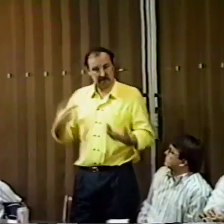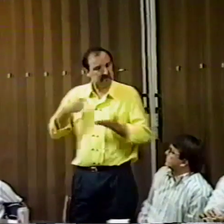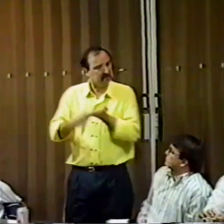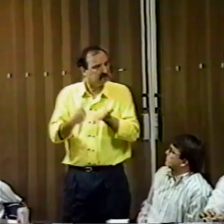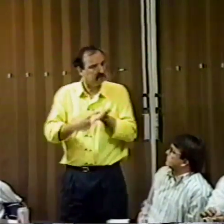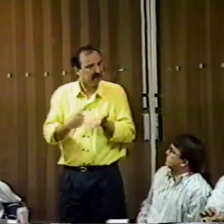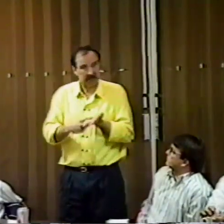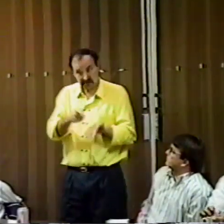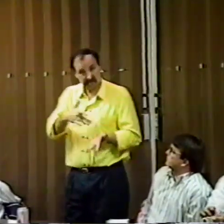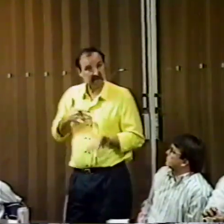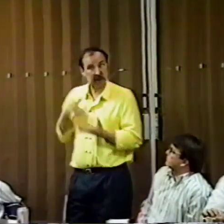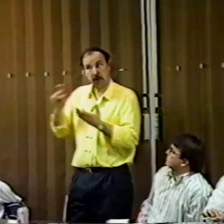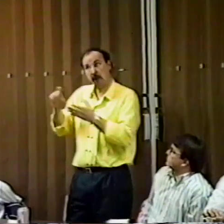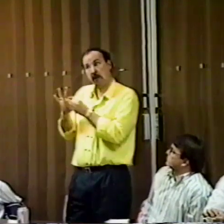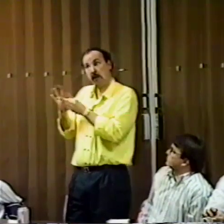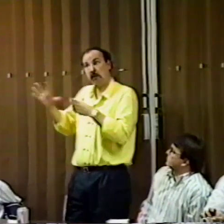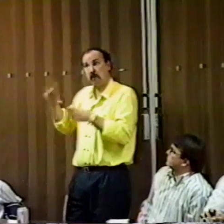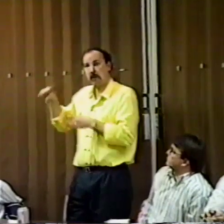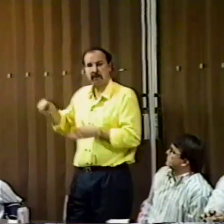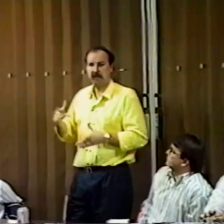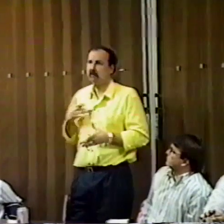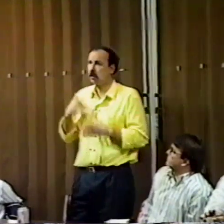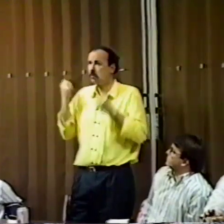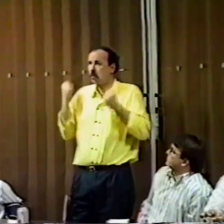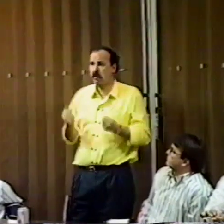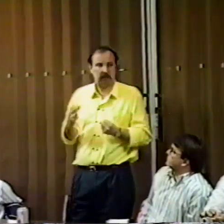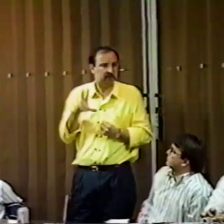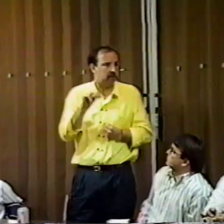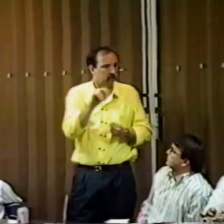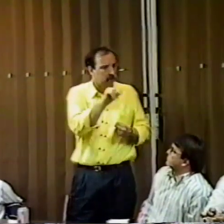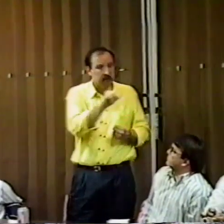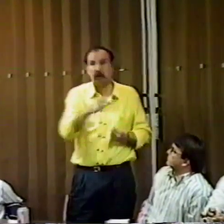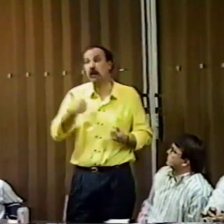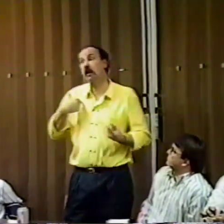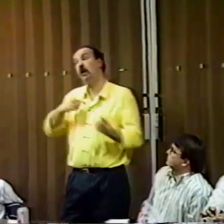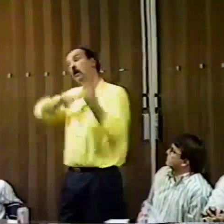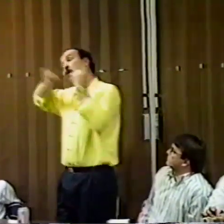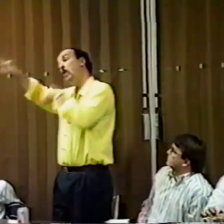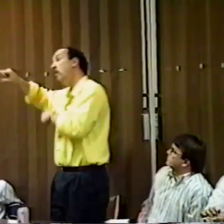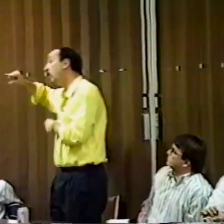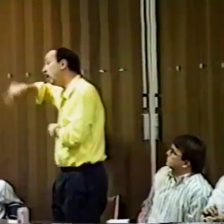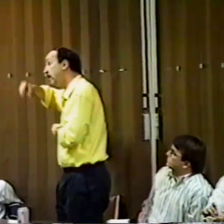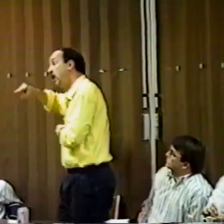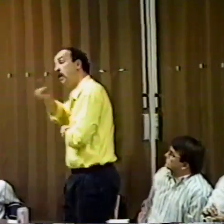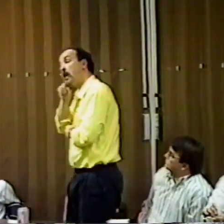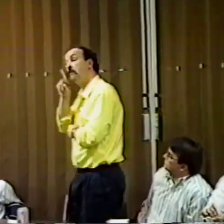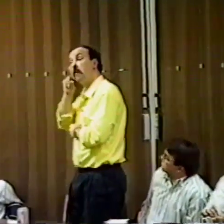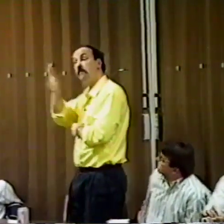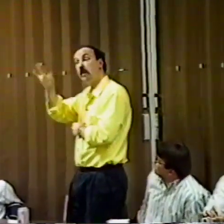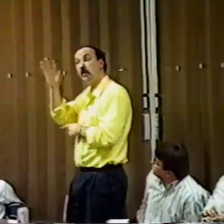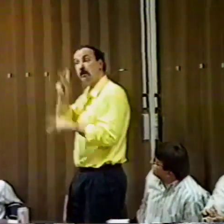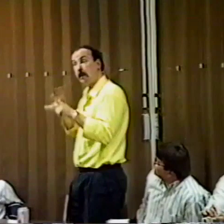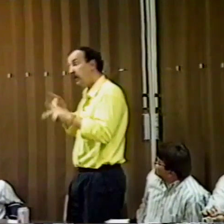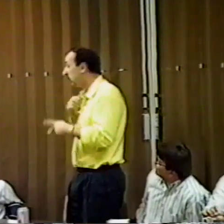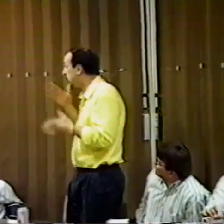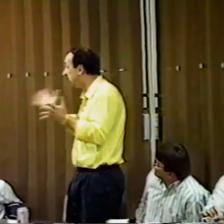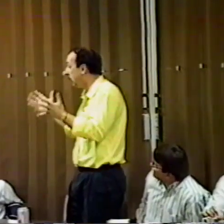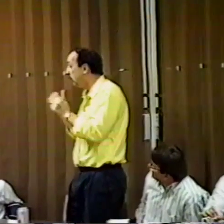We're here today to have the discussion if we should separate from Quebec. And what I'm hearing from you guys is that we don't want to. When I speak with deaf